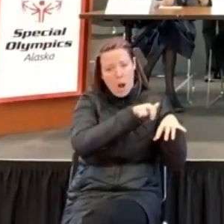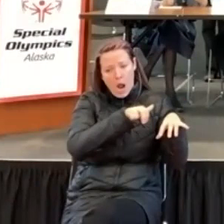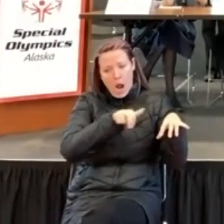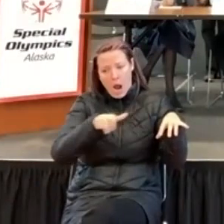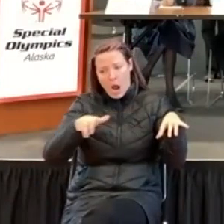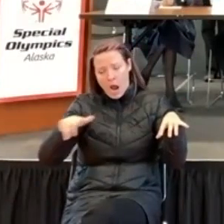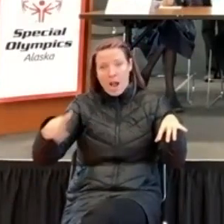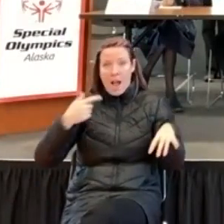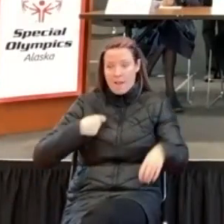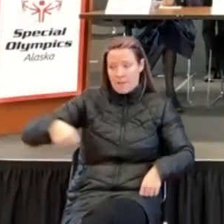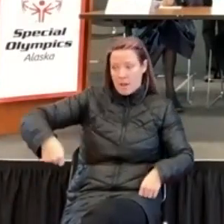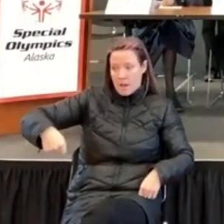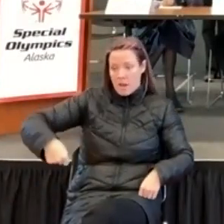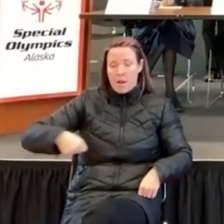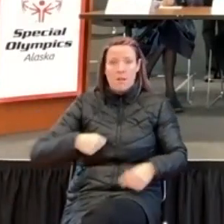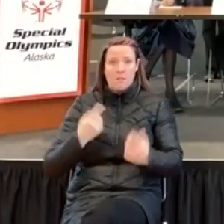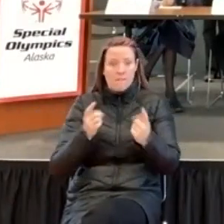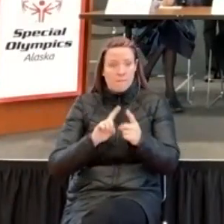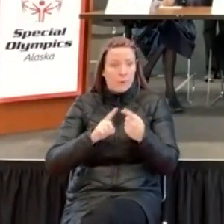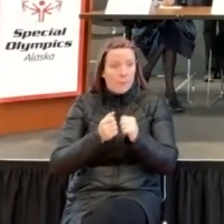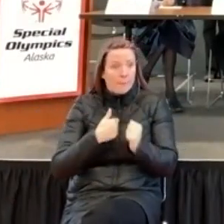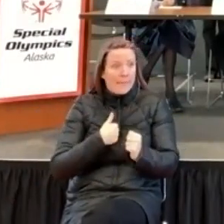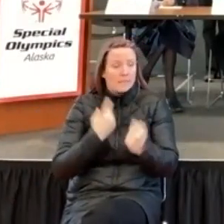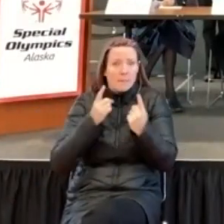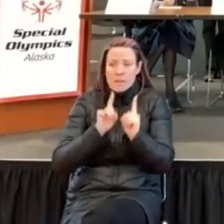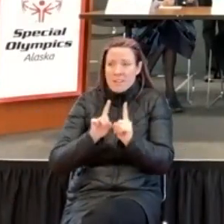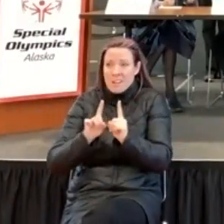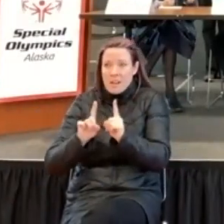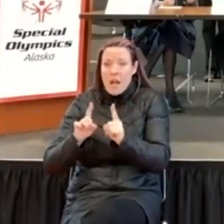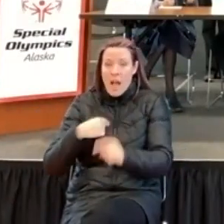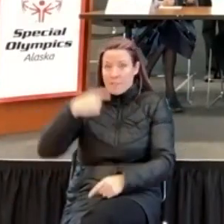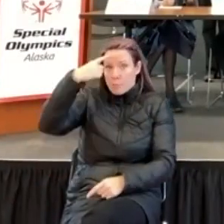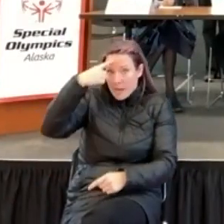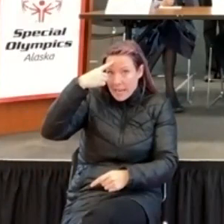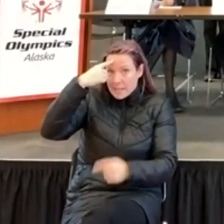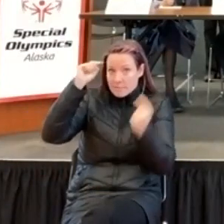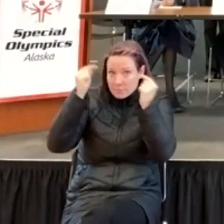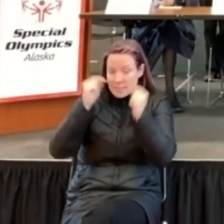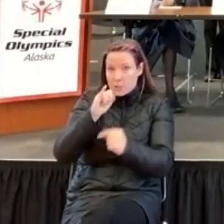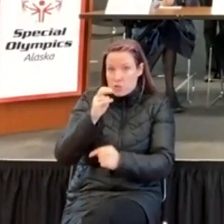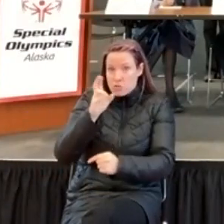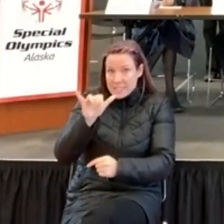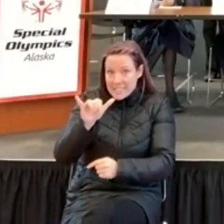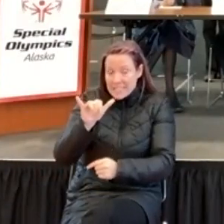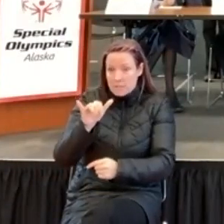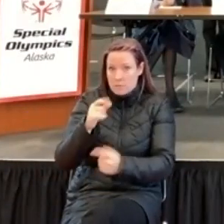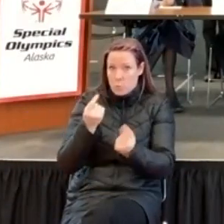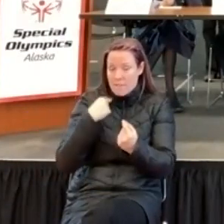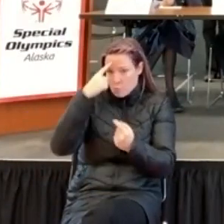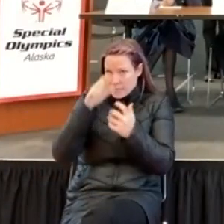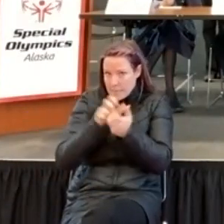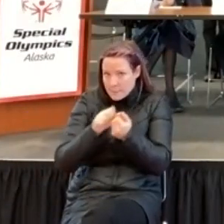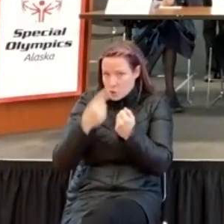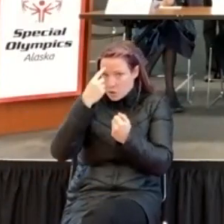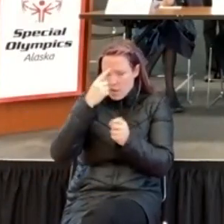have a carry-on. I have a companion with me and I have a brain injury. So when we have to do those things and there's lots of